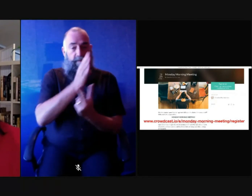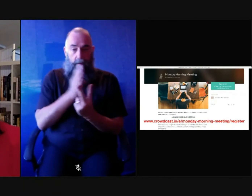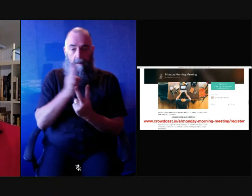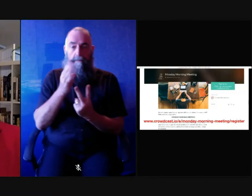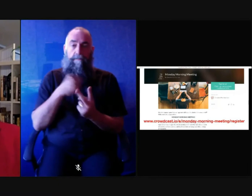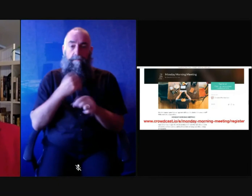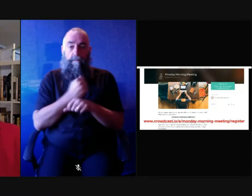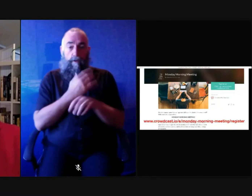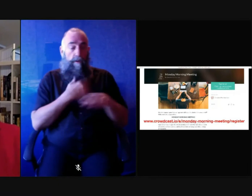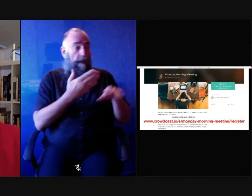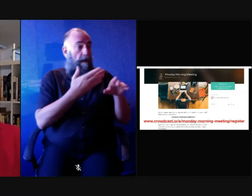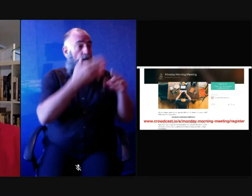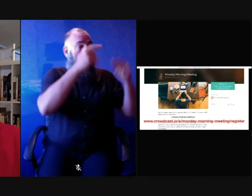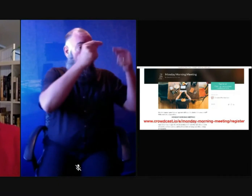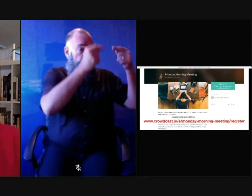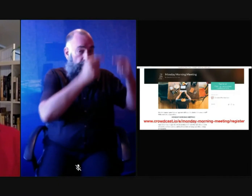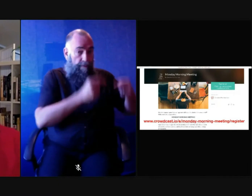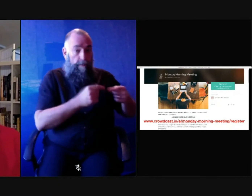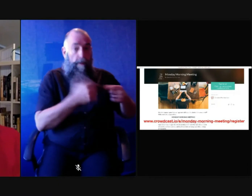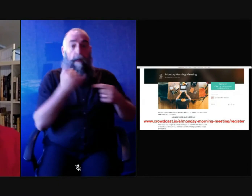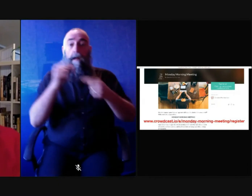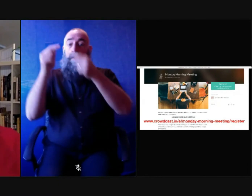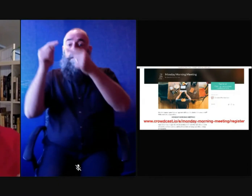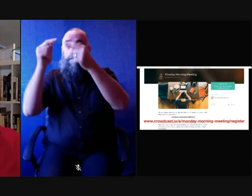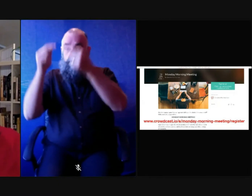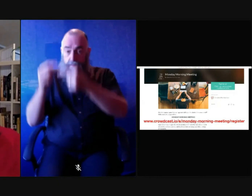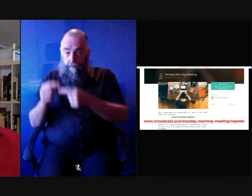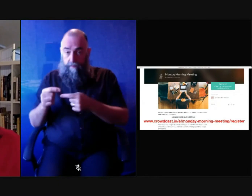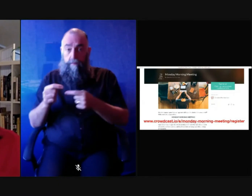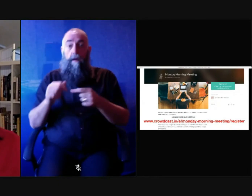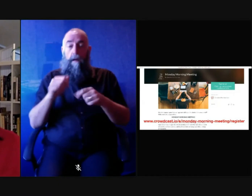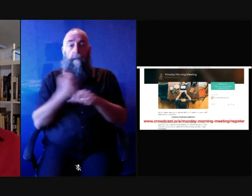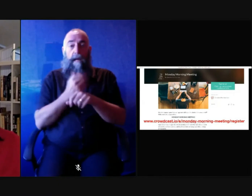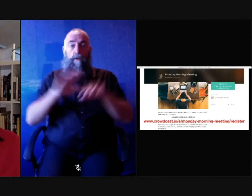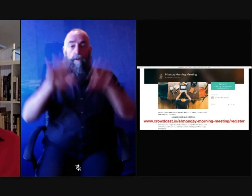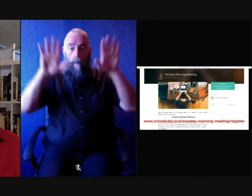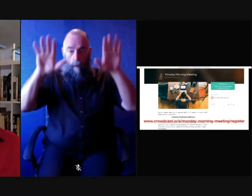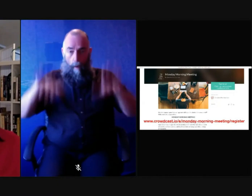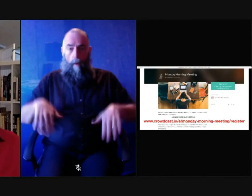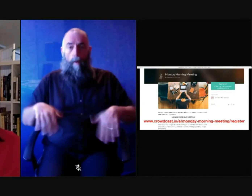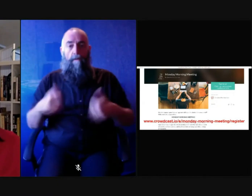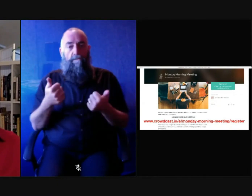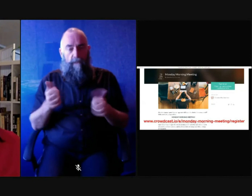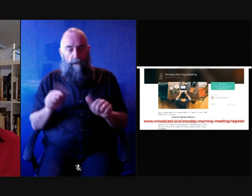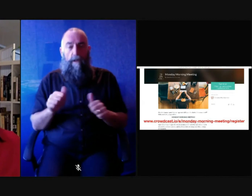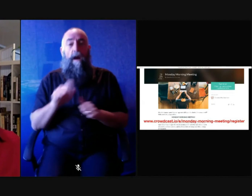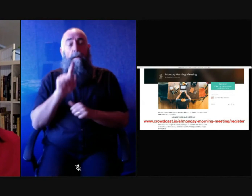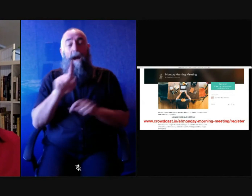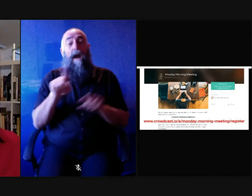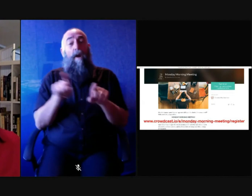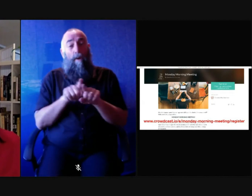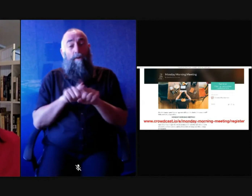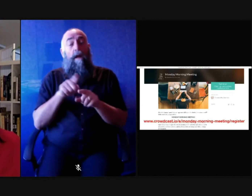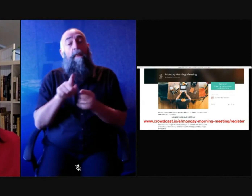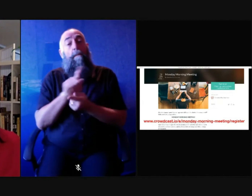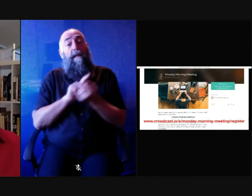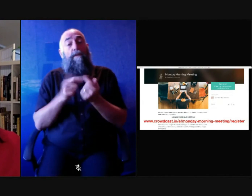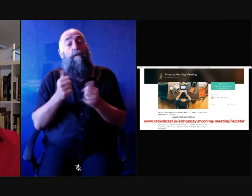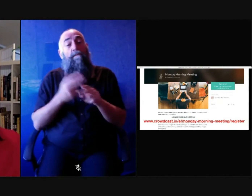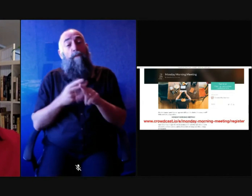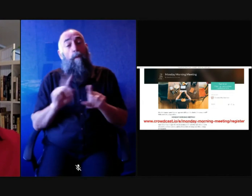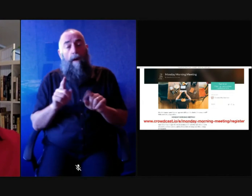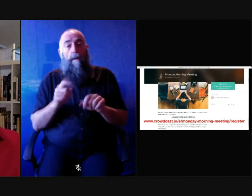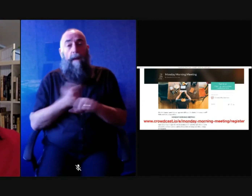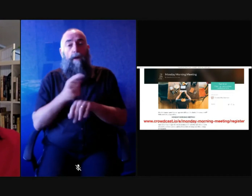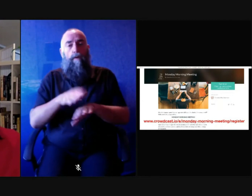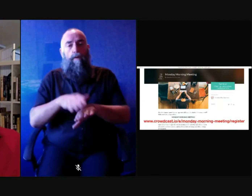And another reason why I suggest it is simply because it's going to help you to slow down. I think we all need to slow down a little